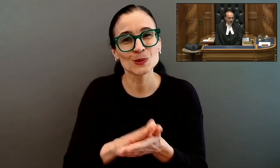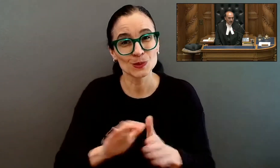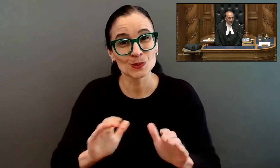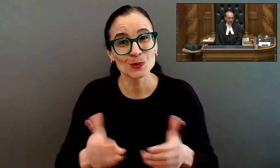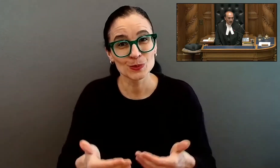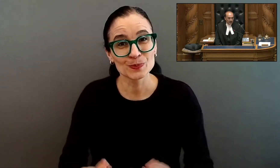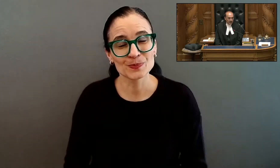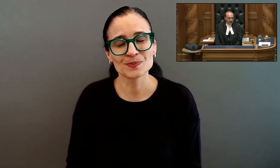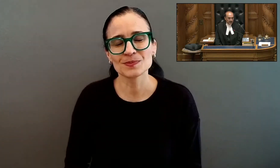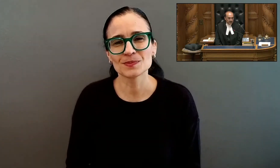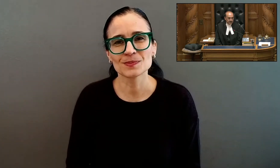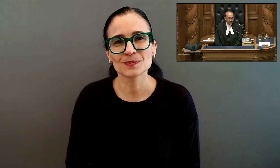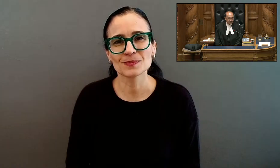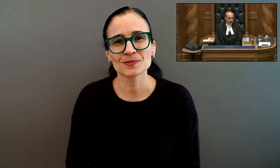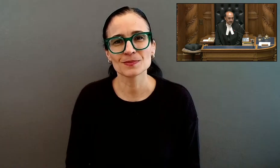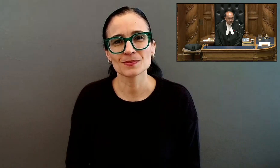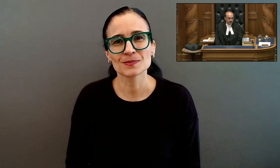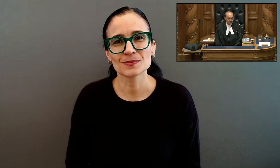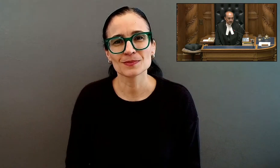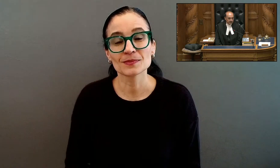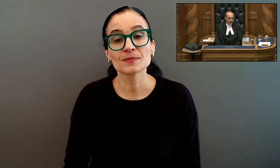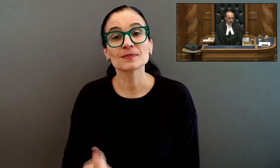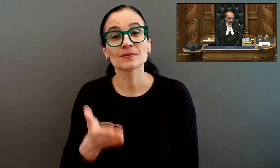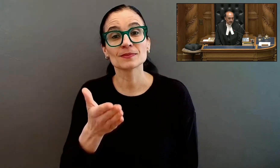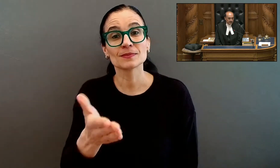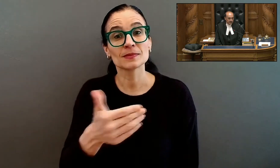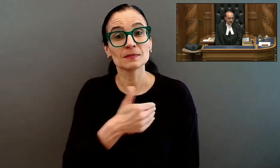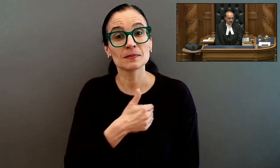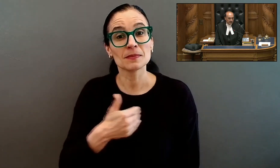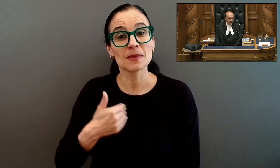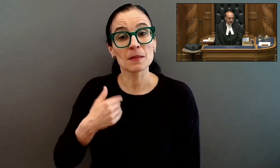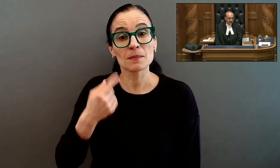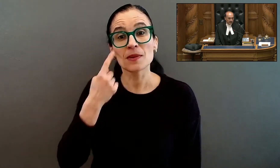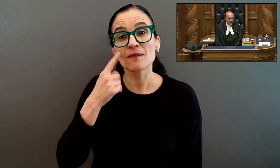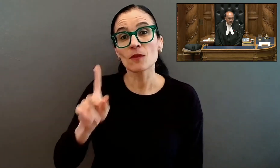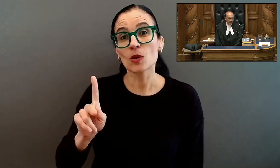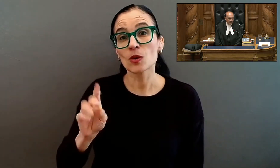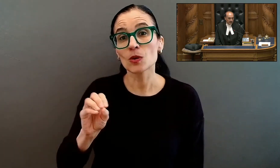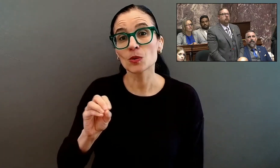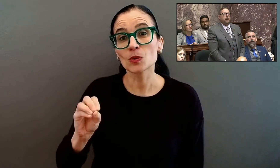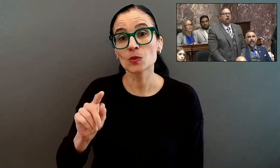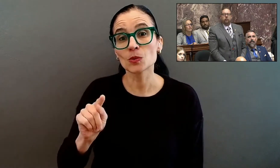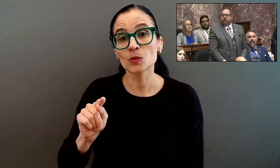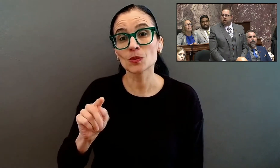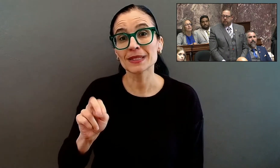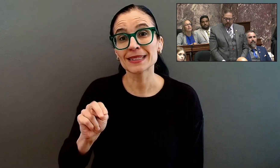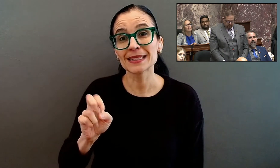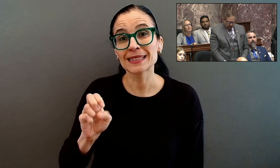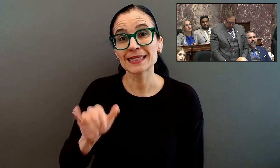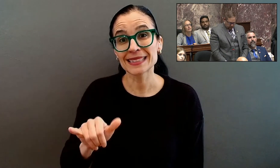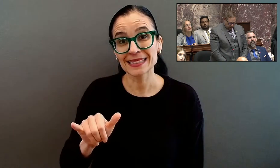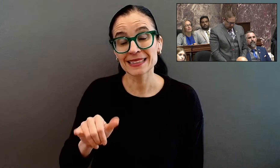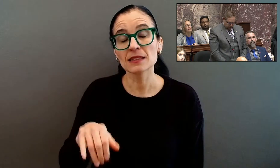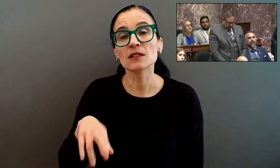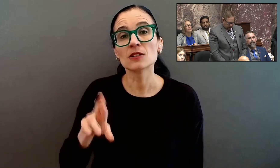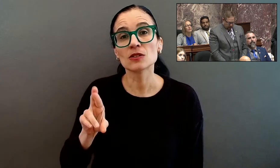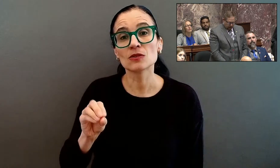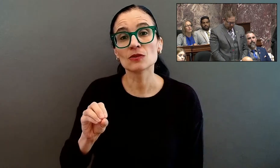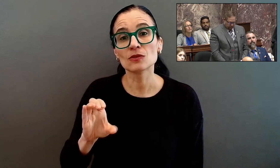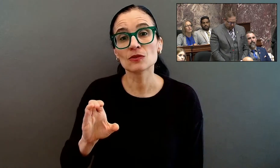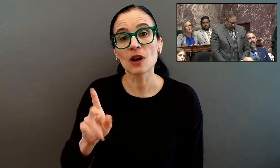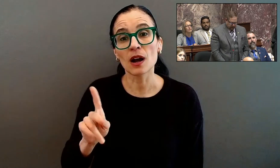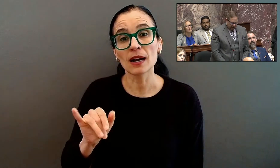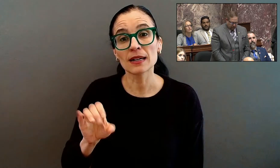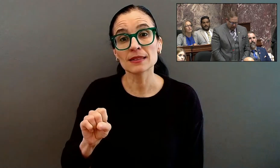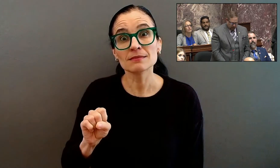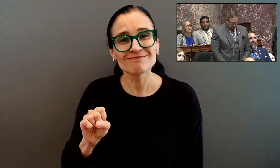Member for Kootenay Rockies. Thank you, Mr. Speaker. I'd like to welcome some students that are in the building but not in the gallery here with us yet,